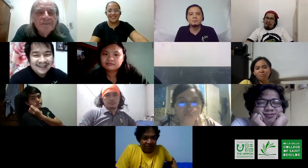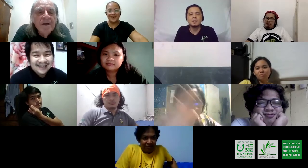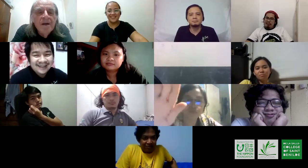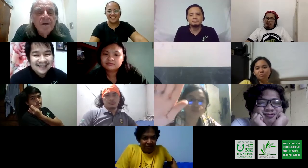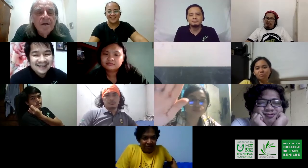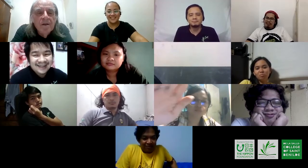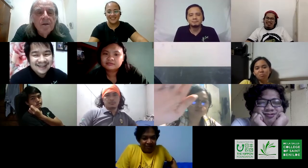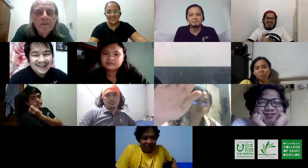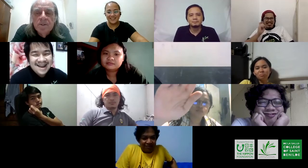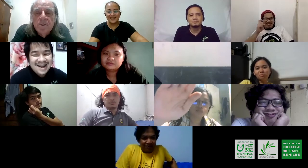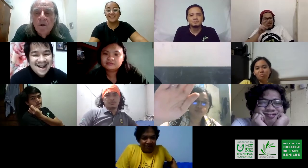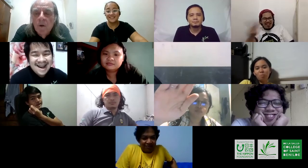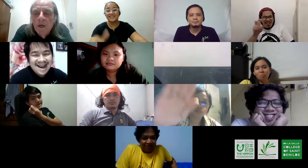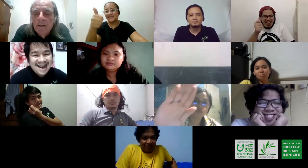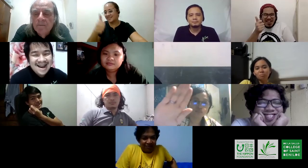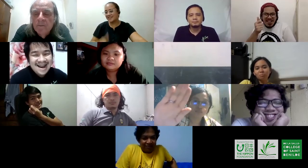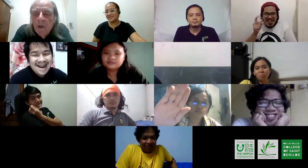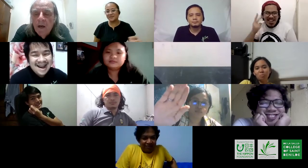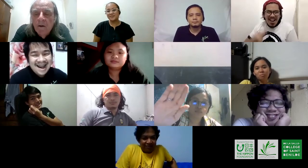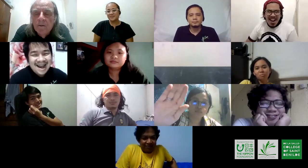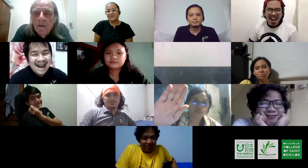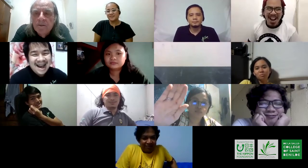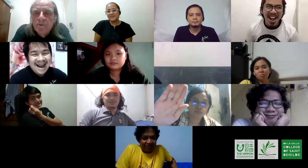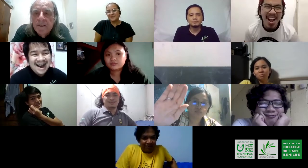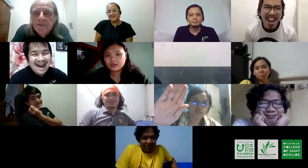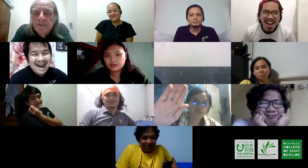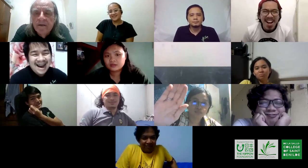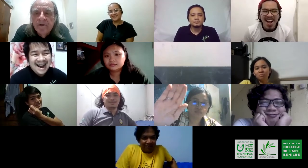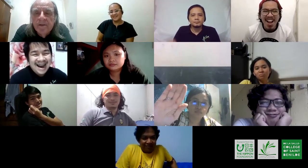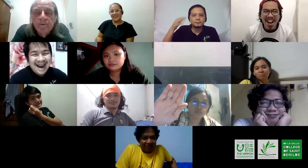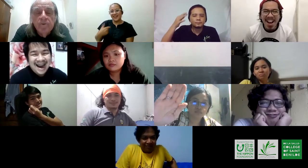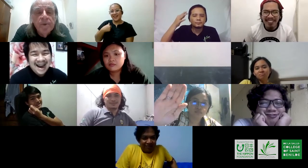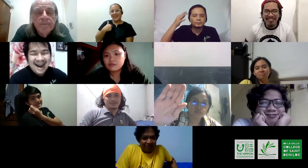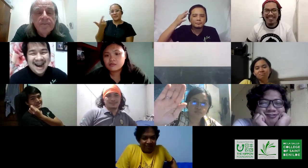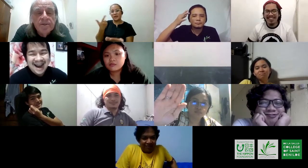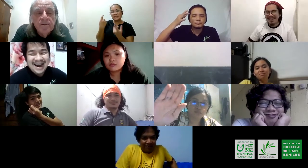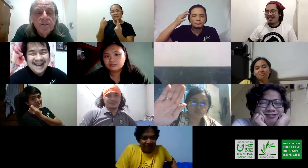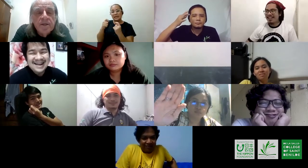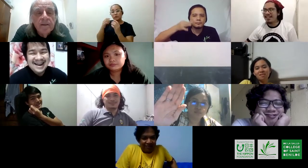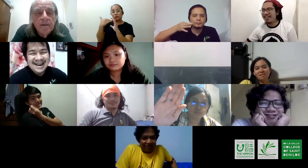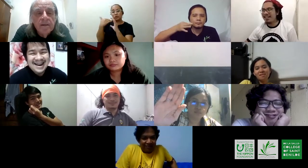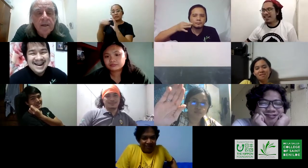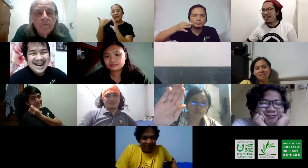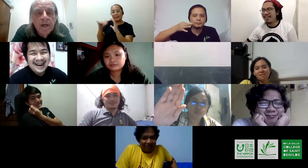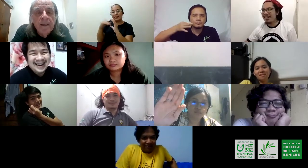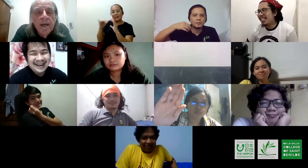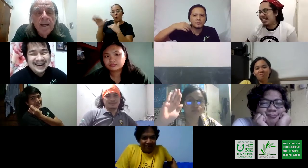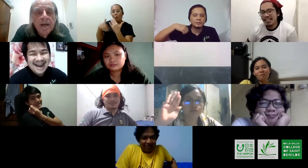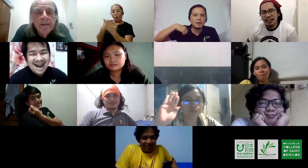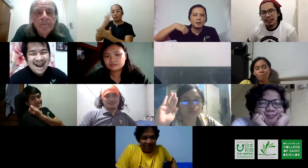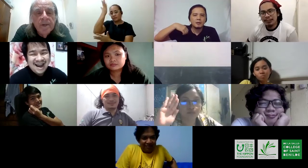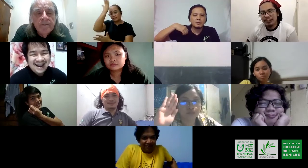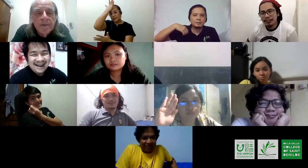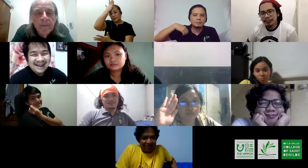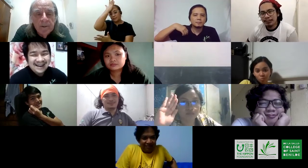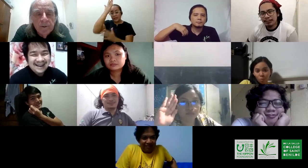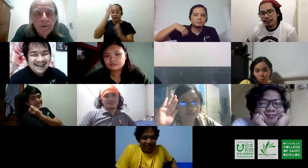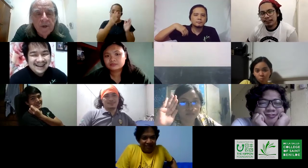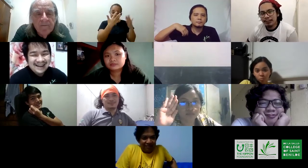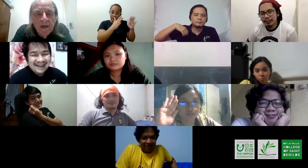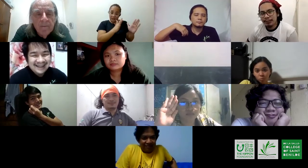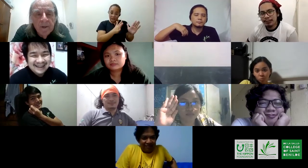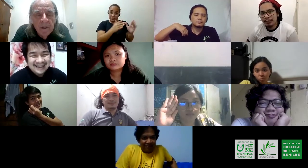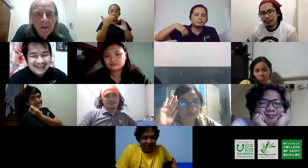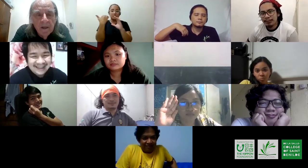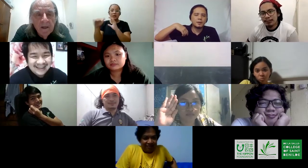Okay. Thumbs up. Good. So I'll try to send everything to Peebs as soon as I get it ready, and then Peebs can make sure you